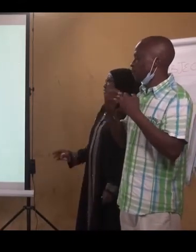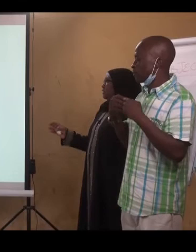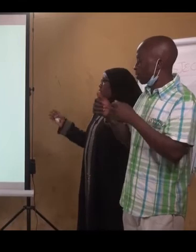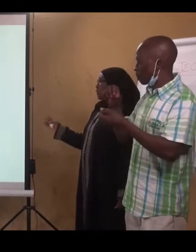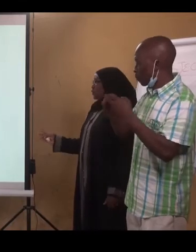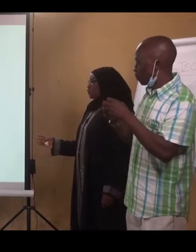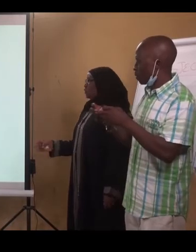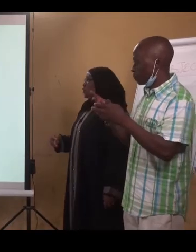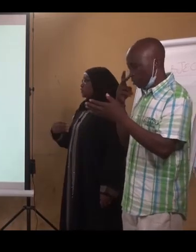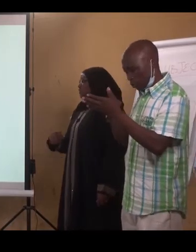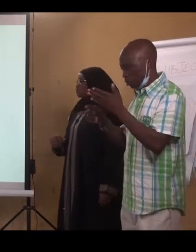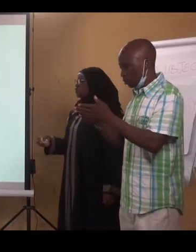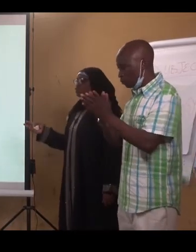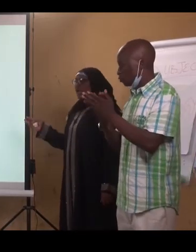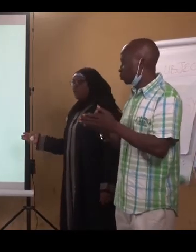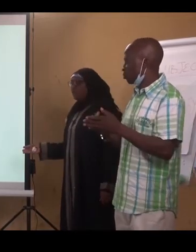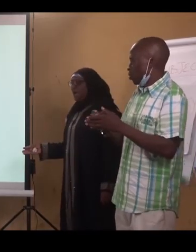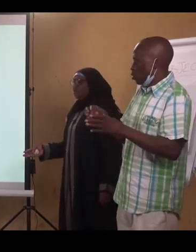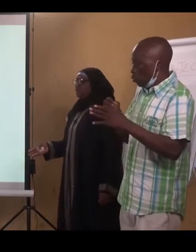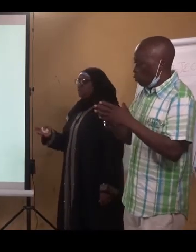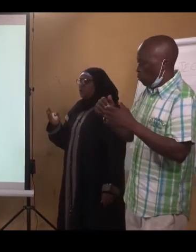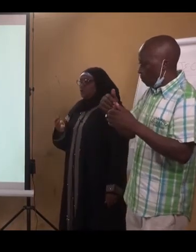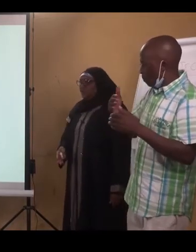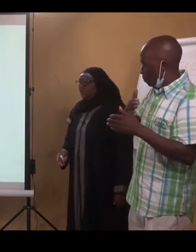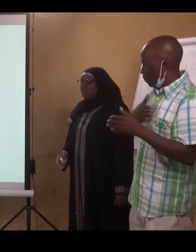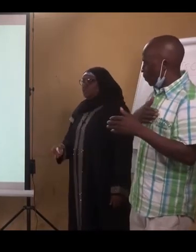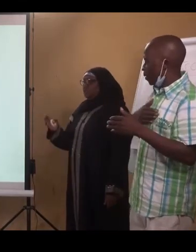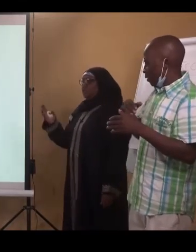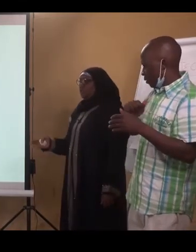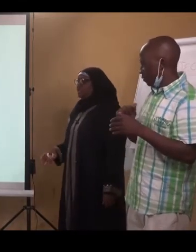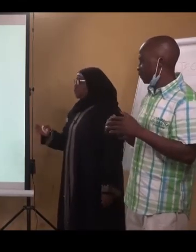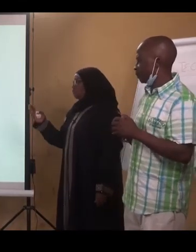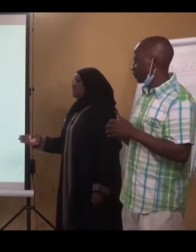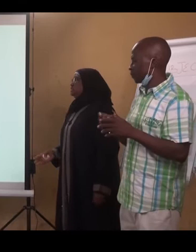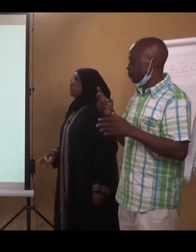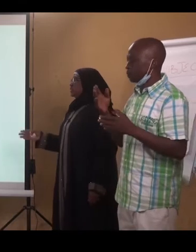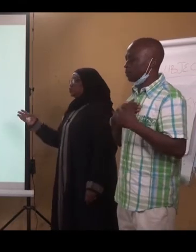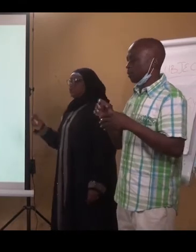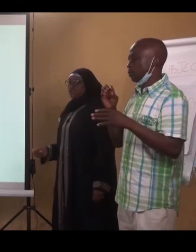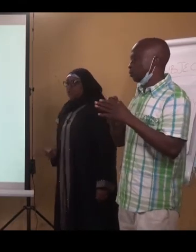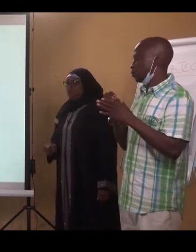you can also consult me through my number. I'm waiting for your observations, your comments, your questions through this number,